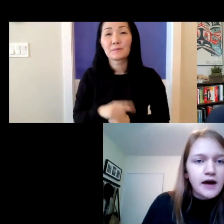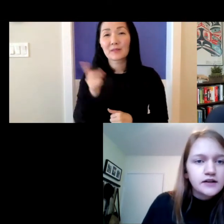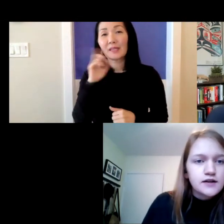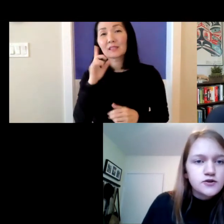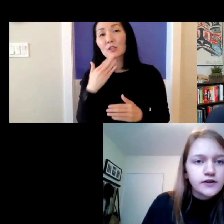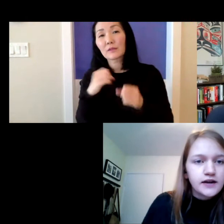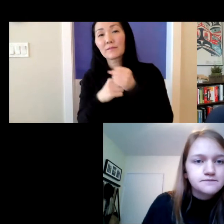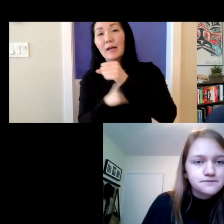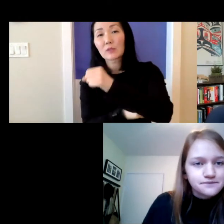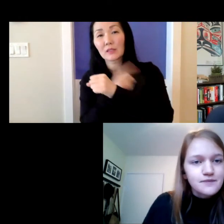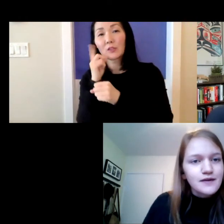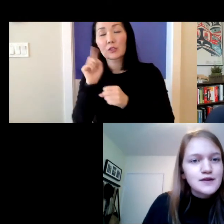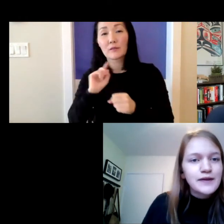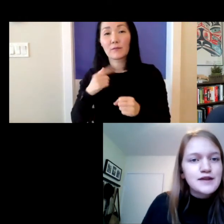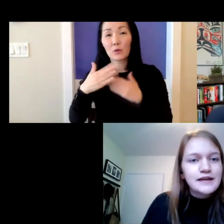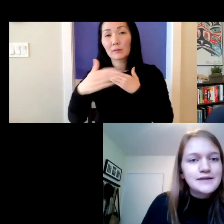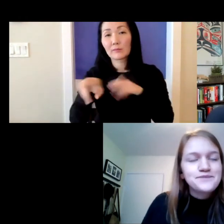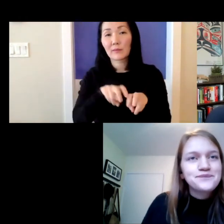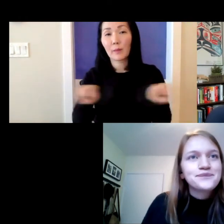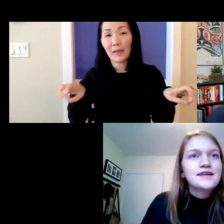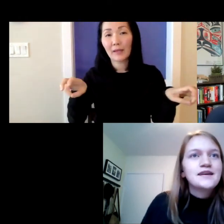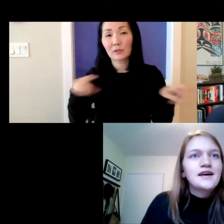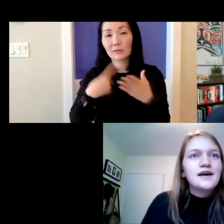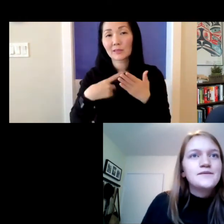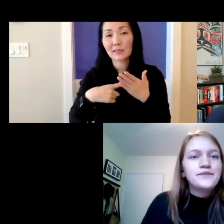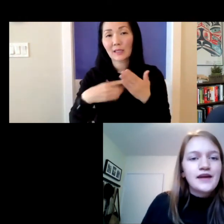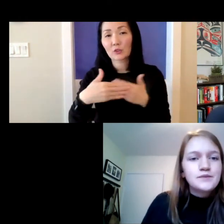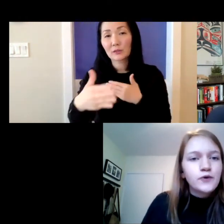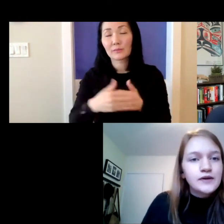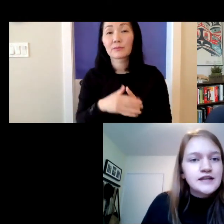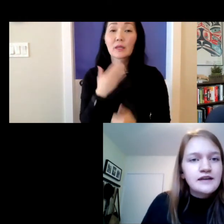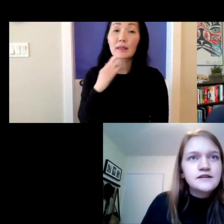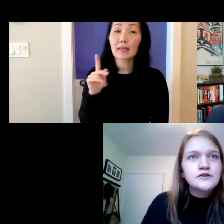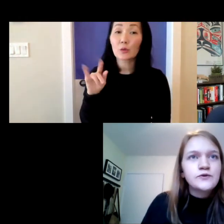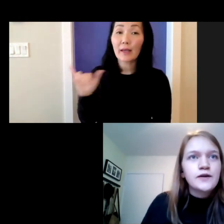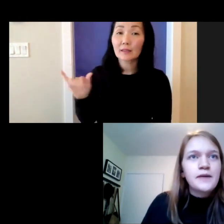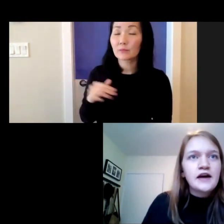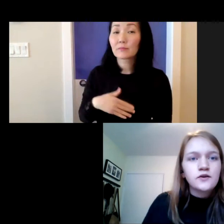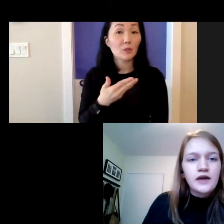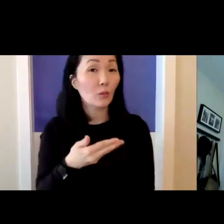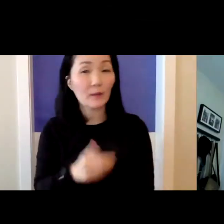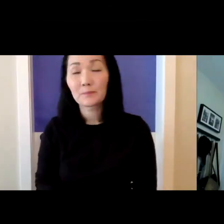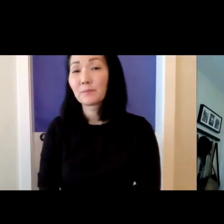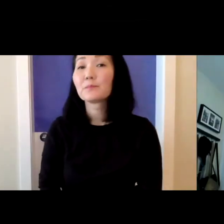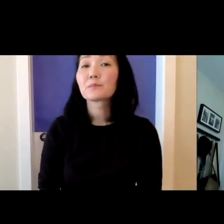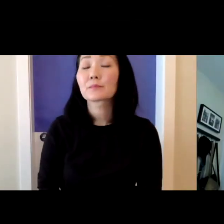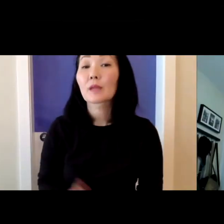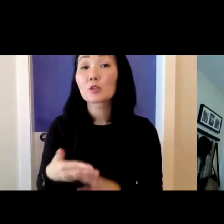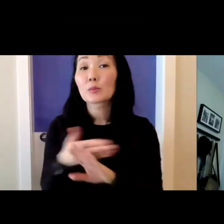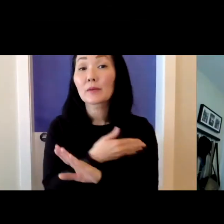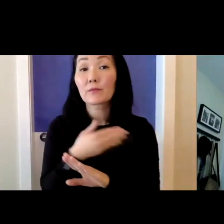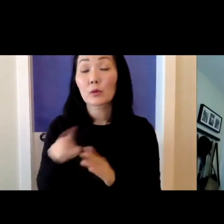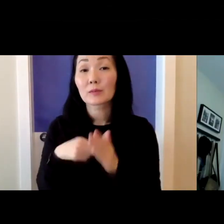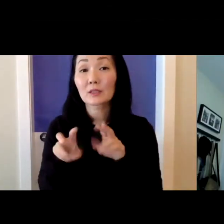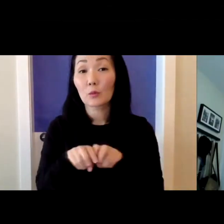with the panelists shortly. So thanks, Andy. Thank you. And before we dive into our panel, we have a few poll questions